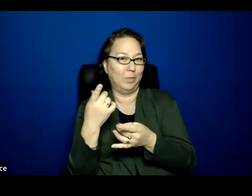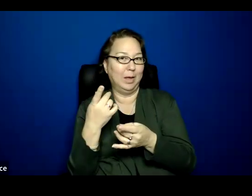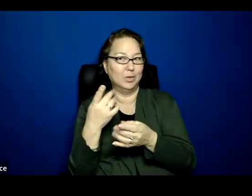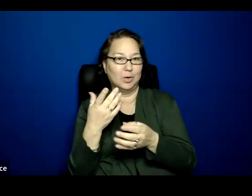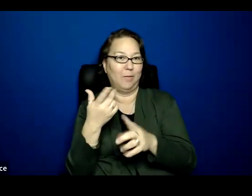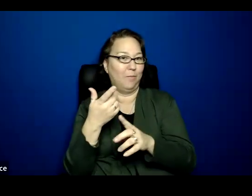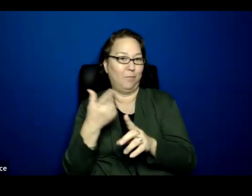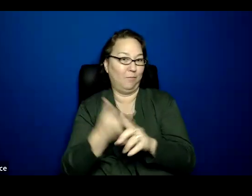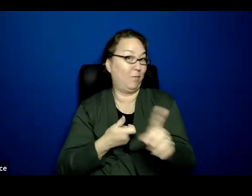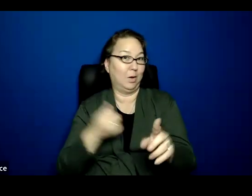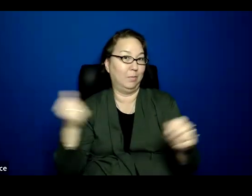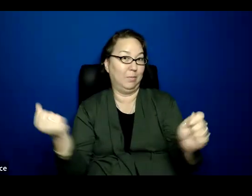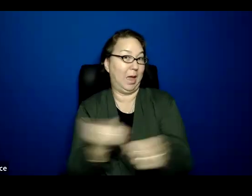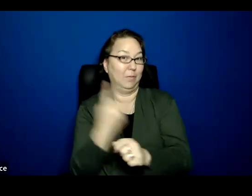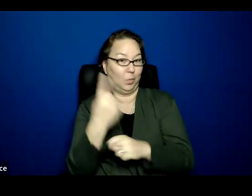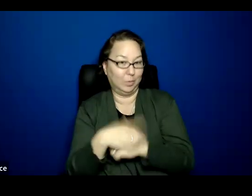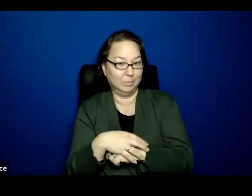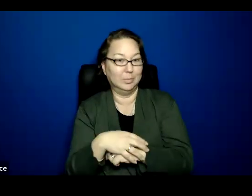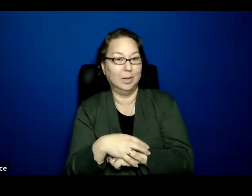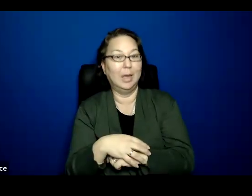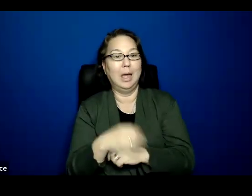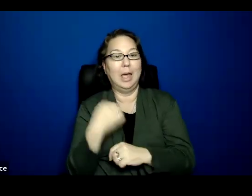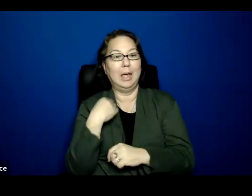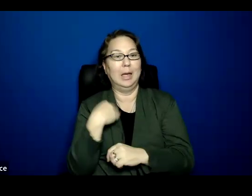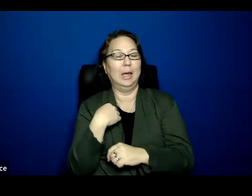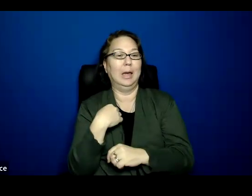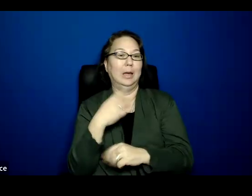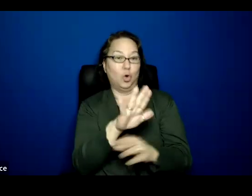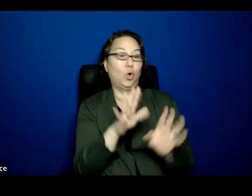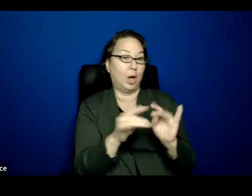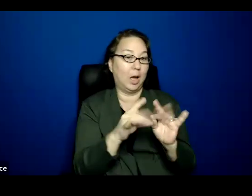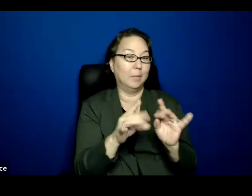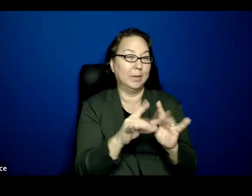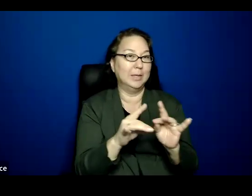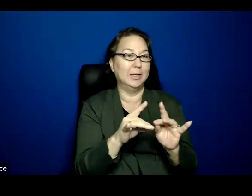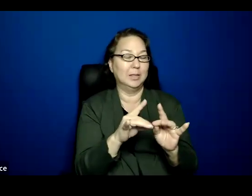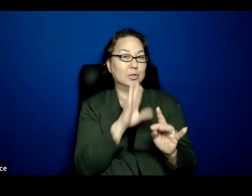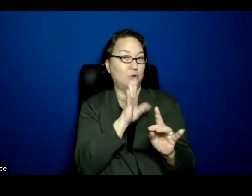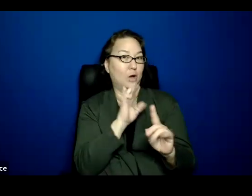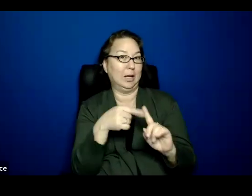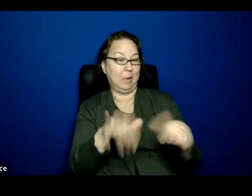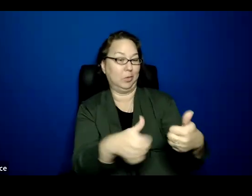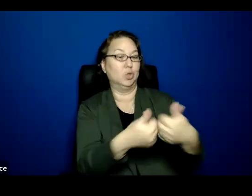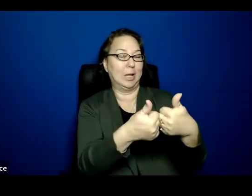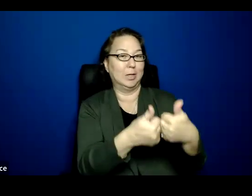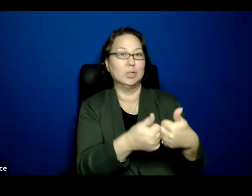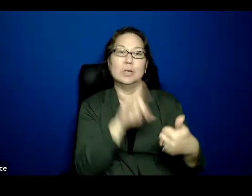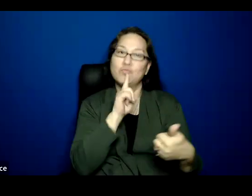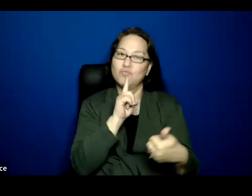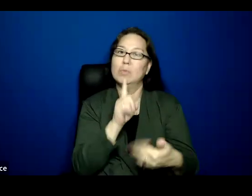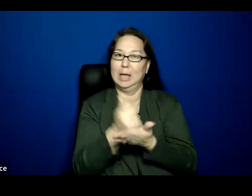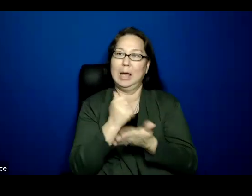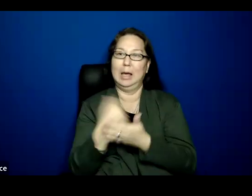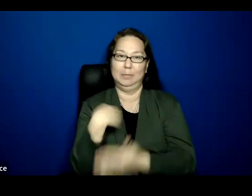that you face, I found extremely helpful, and I want to thank you for that. So, and I thank the entire team that worked on this, and